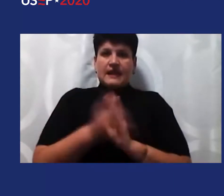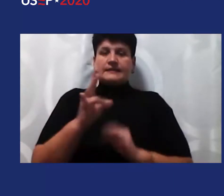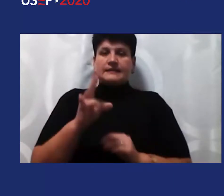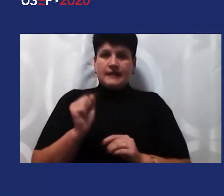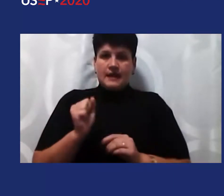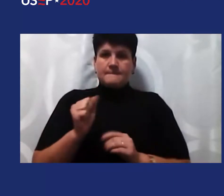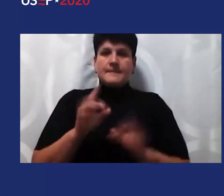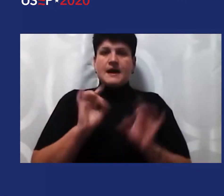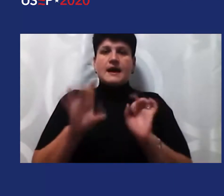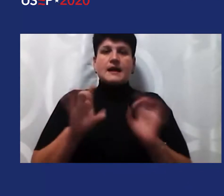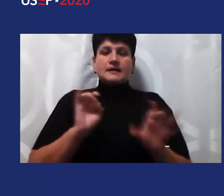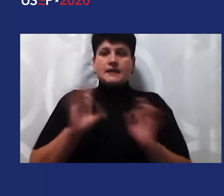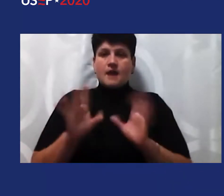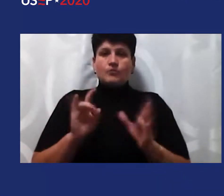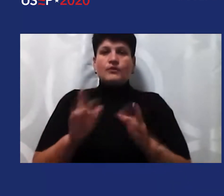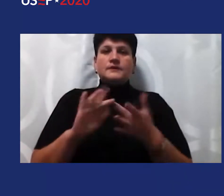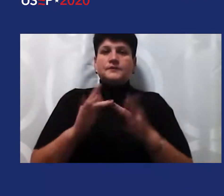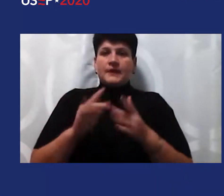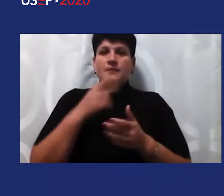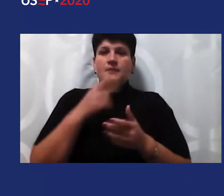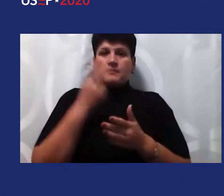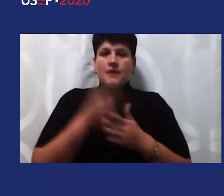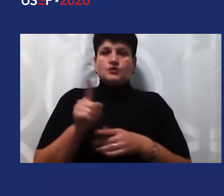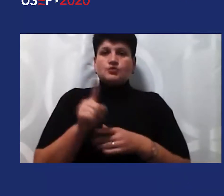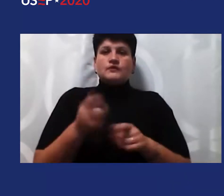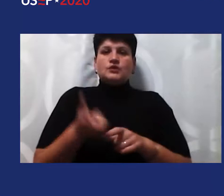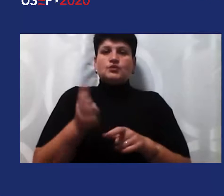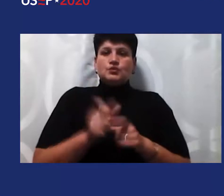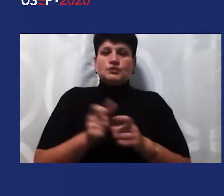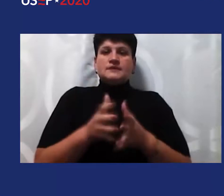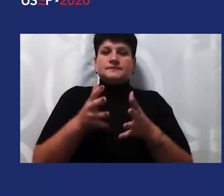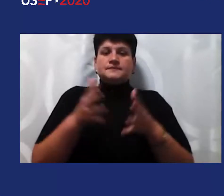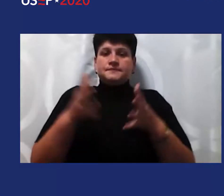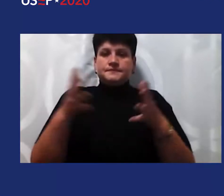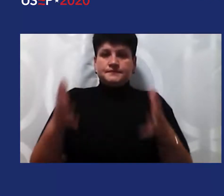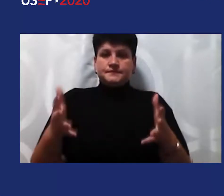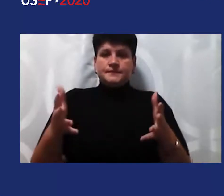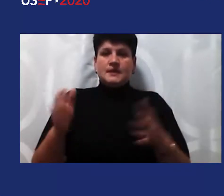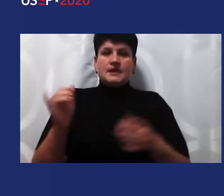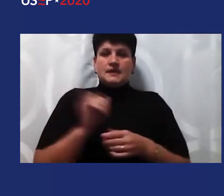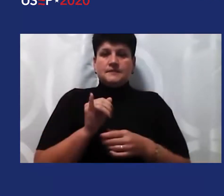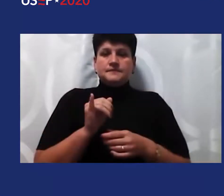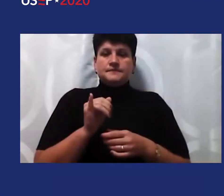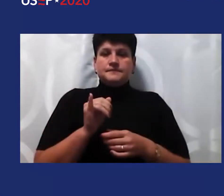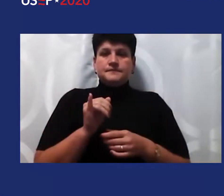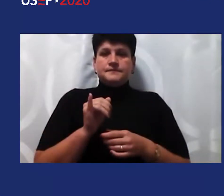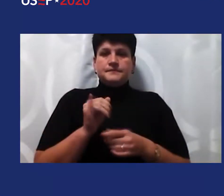also witnessed the increase of spending on